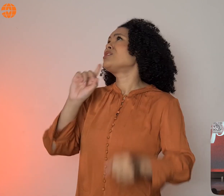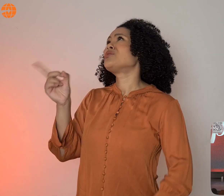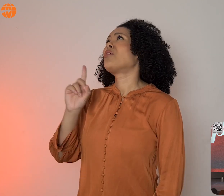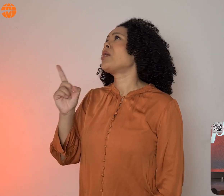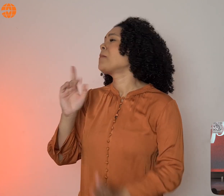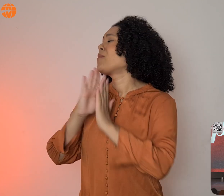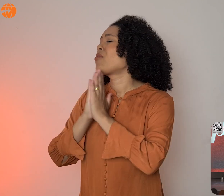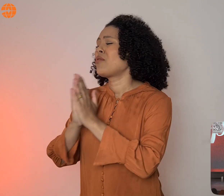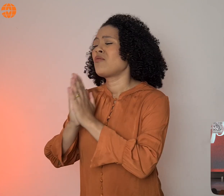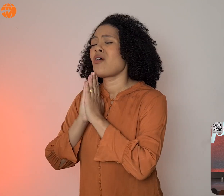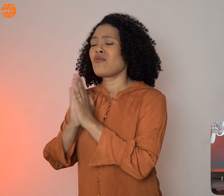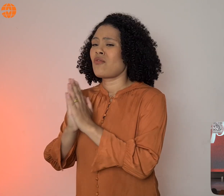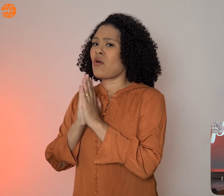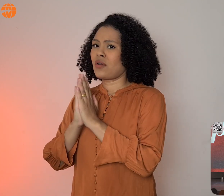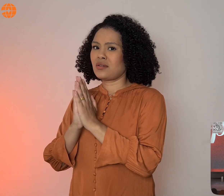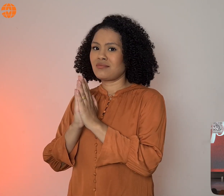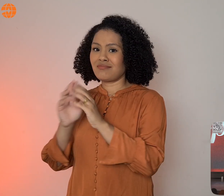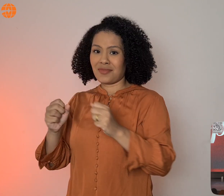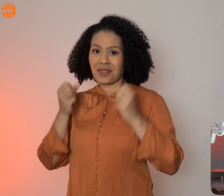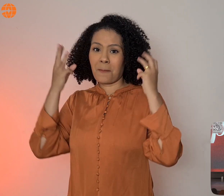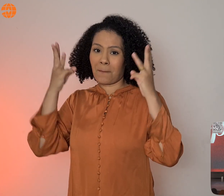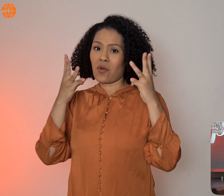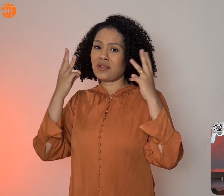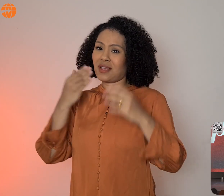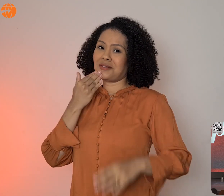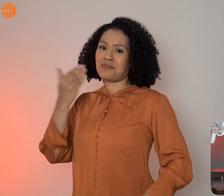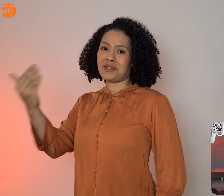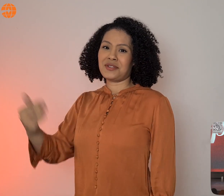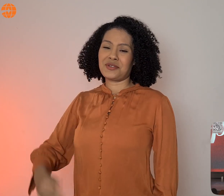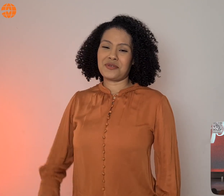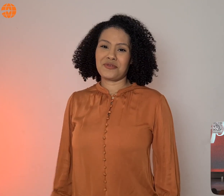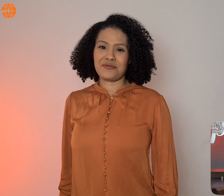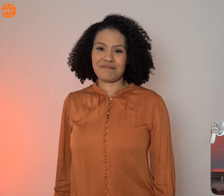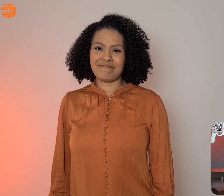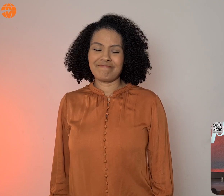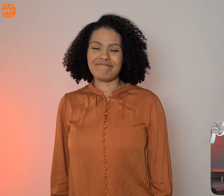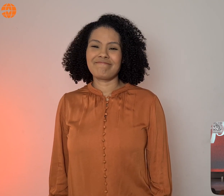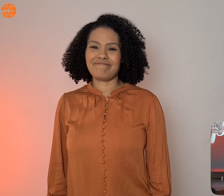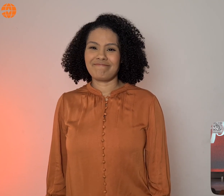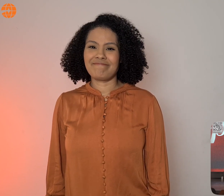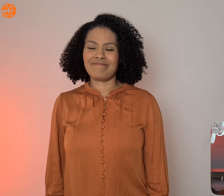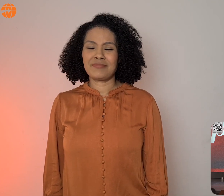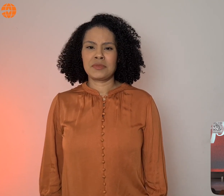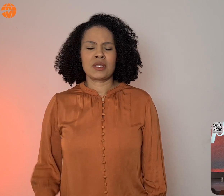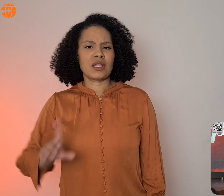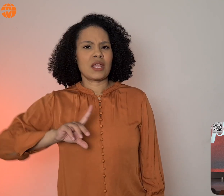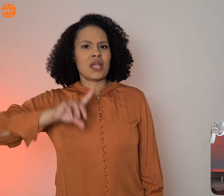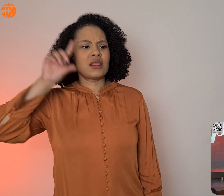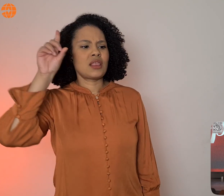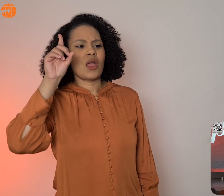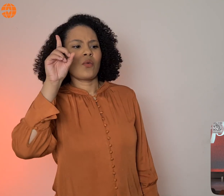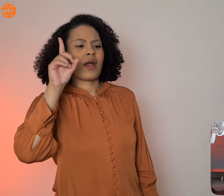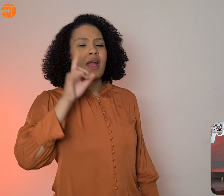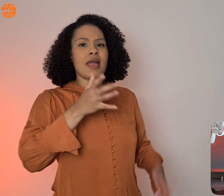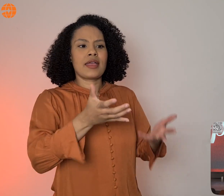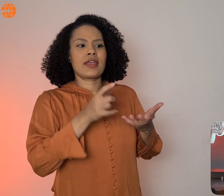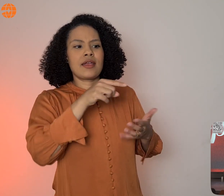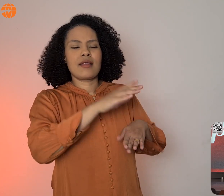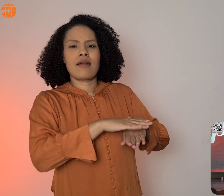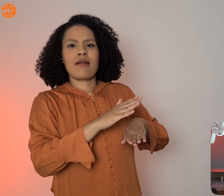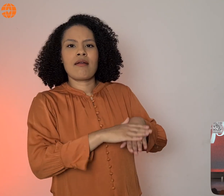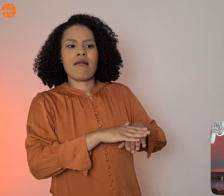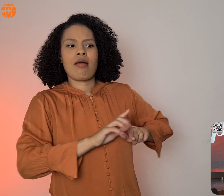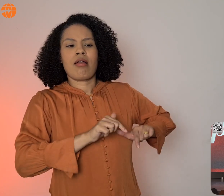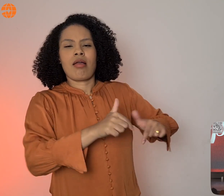this. E por causa do teu nome, Senhor, não faça isso. Now, God wasn't doing that so Moses could talk him out of it. Deus não estava fazendo isso para